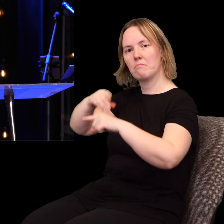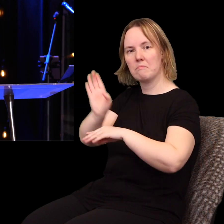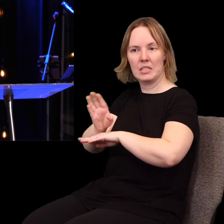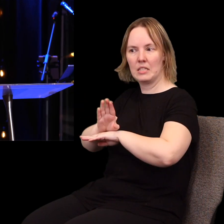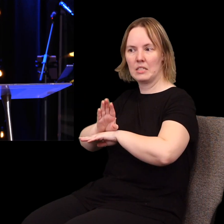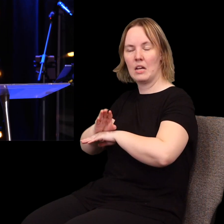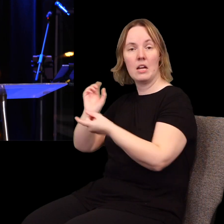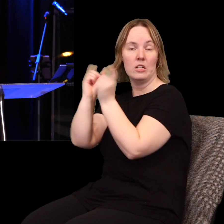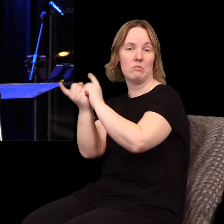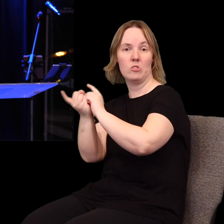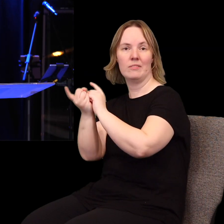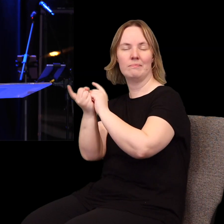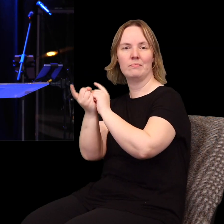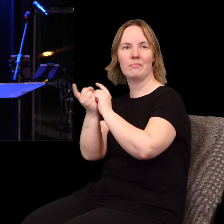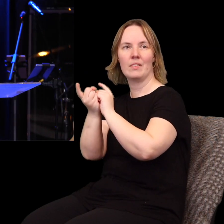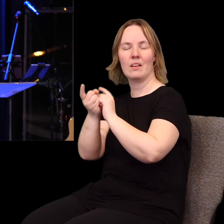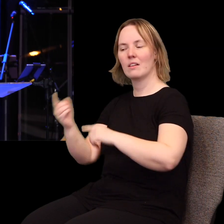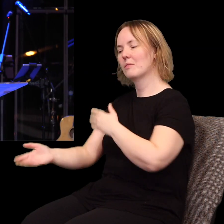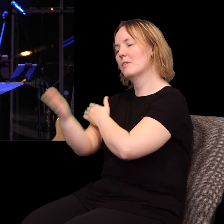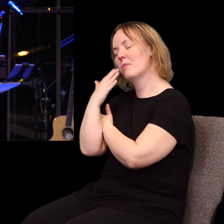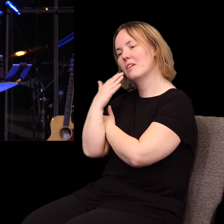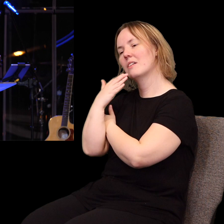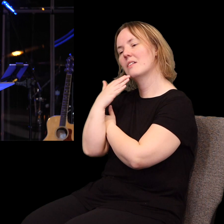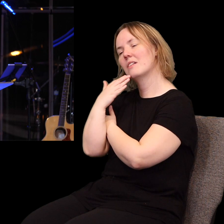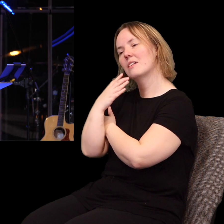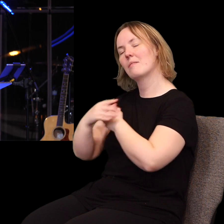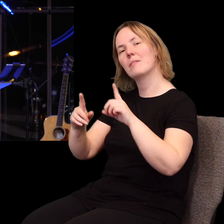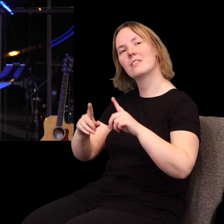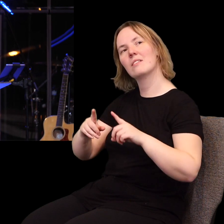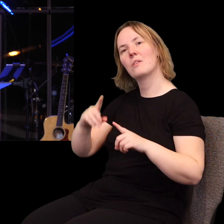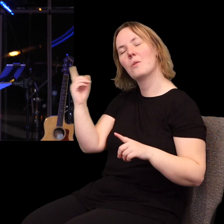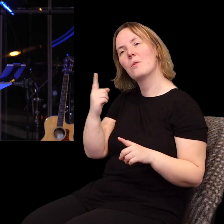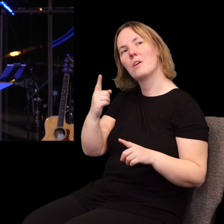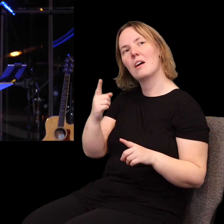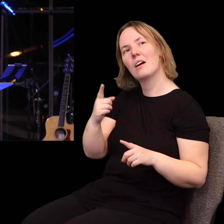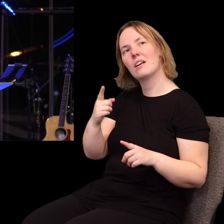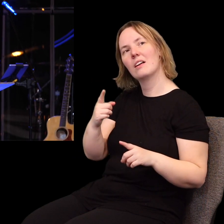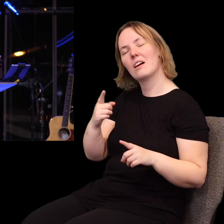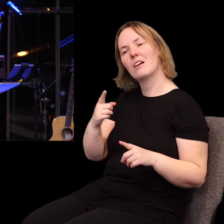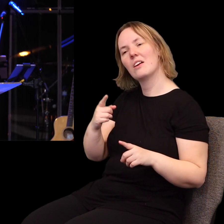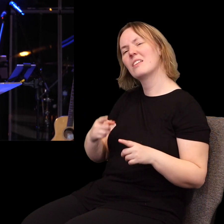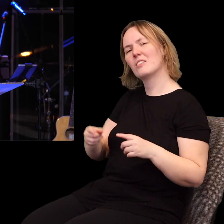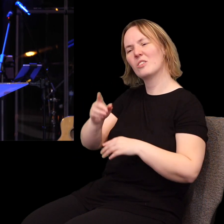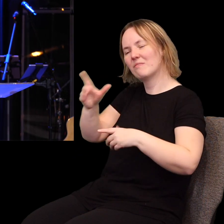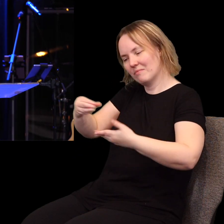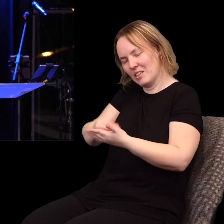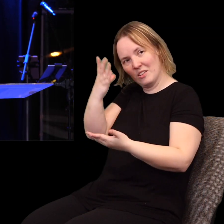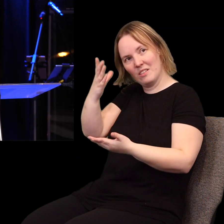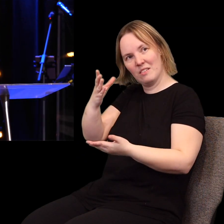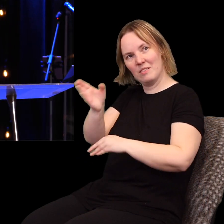them around. So he really knew what he was doing. And one morning he came up and he said, Paul, I love your word. But a piece of advice, he said, I've learned in the business